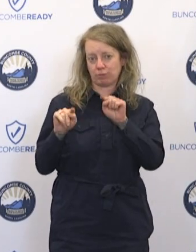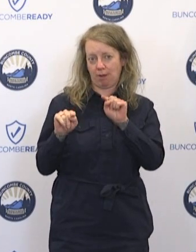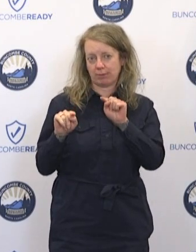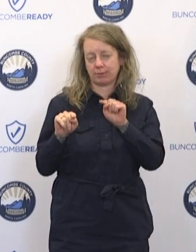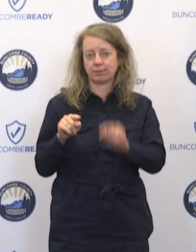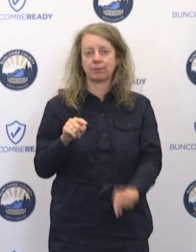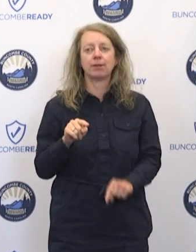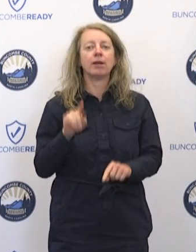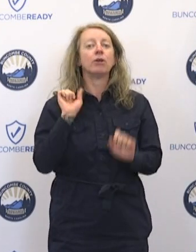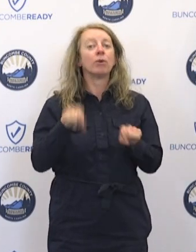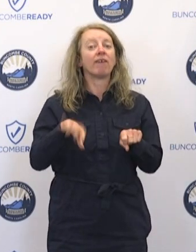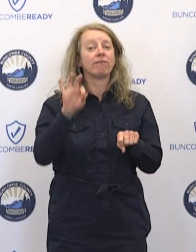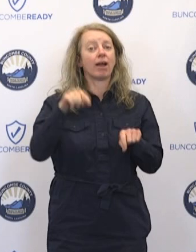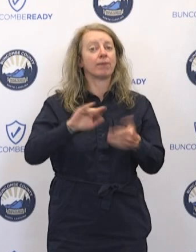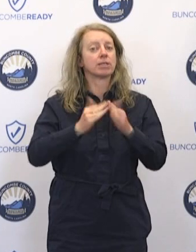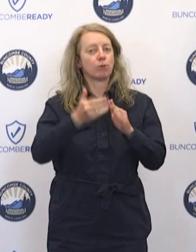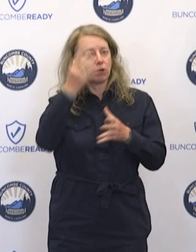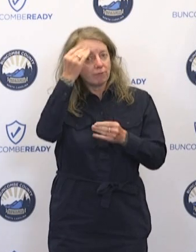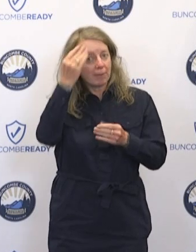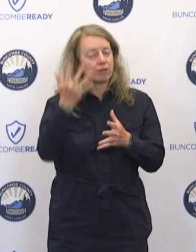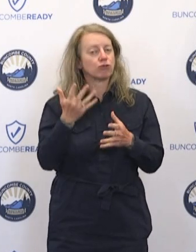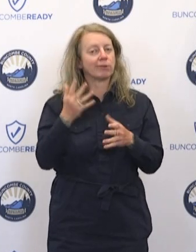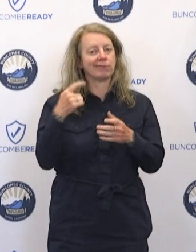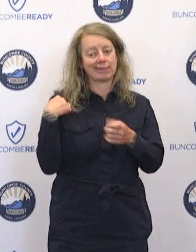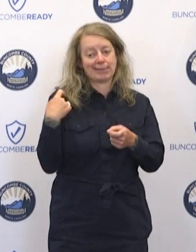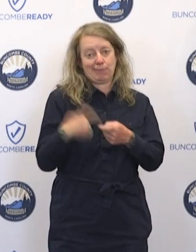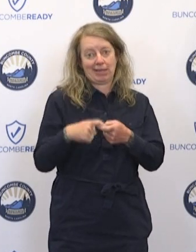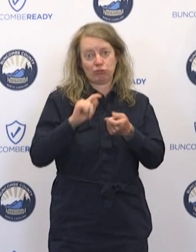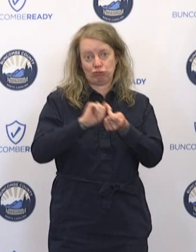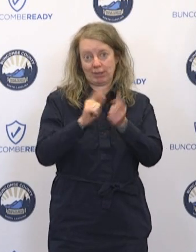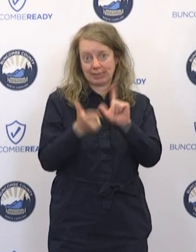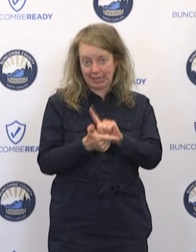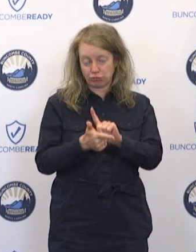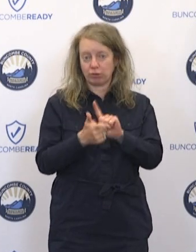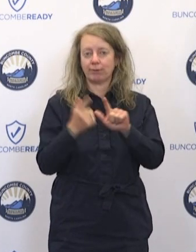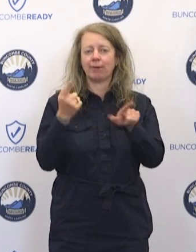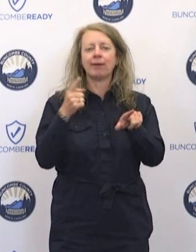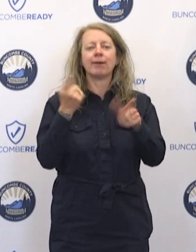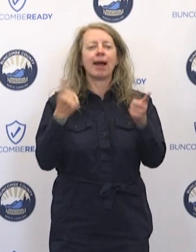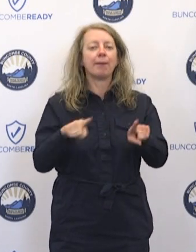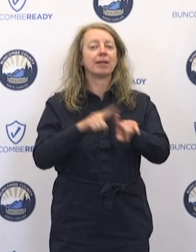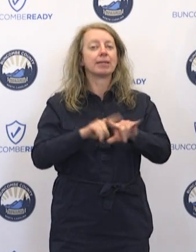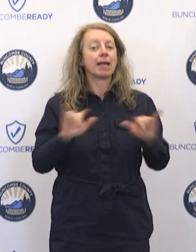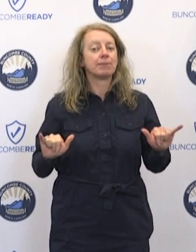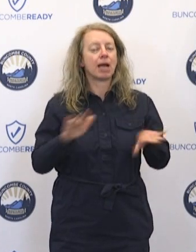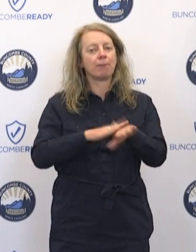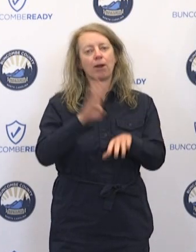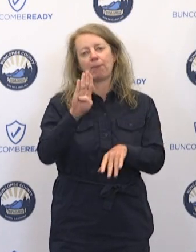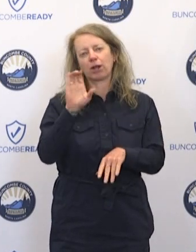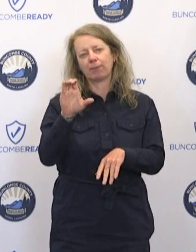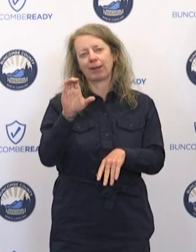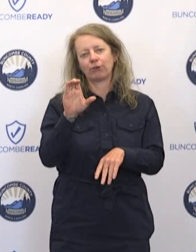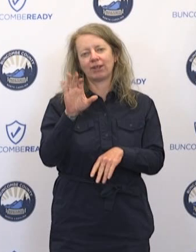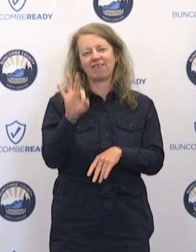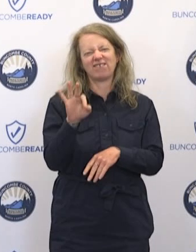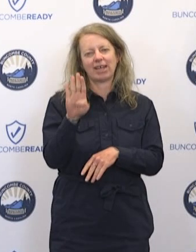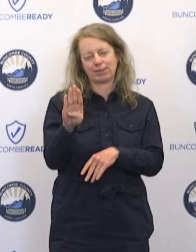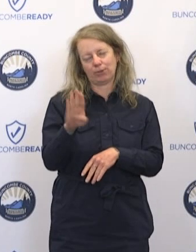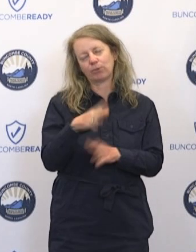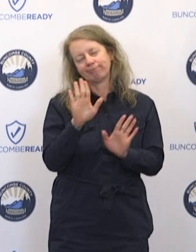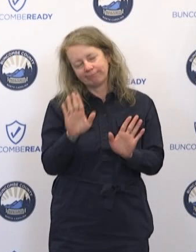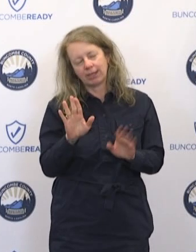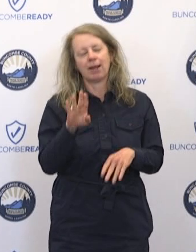this community update in Spanish in real time on the Buncombe County Facebook page, Buncombe County Health and